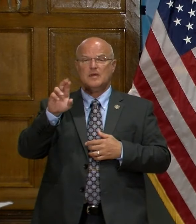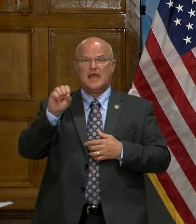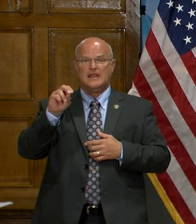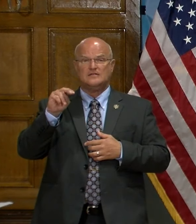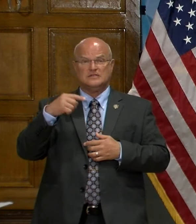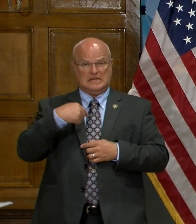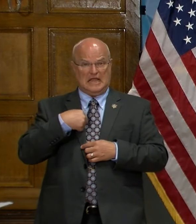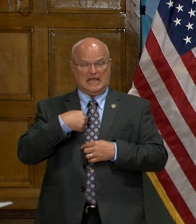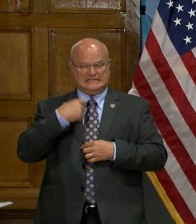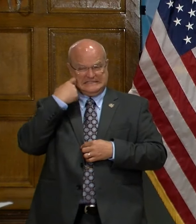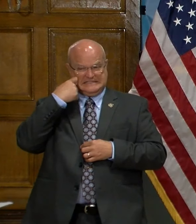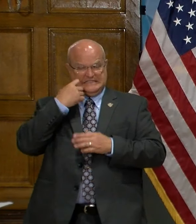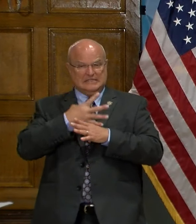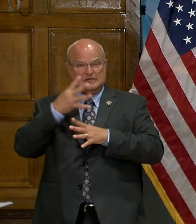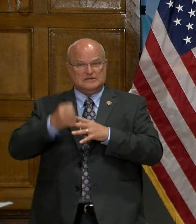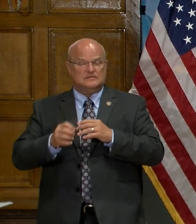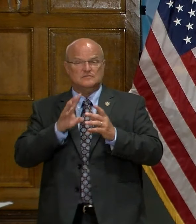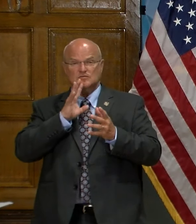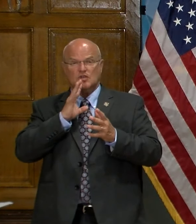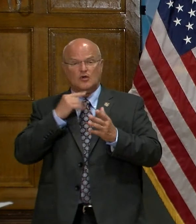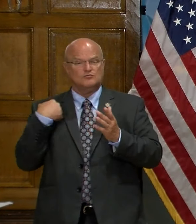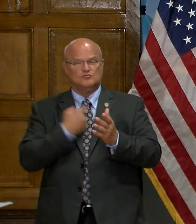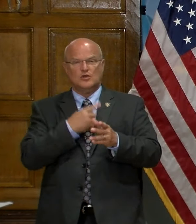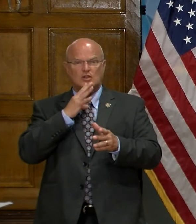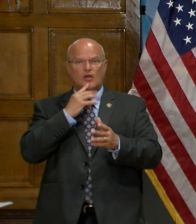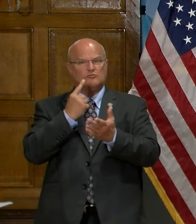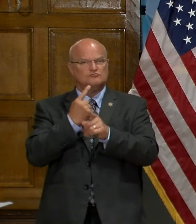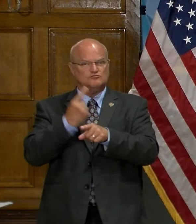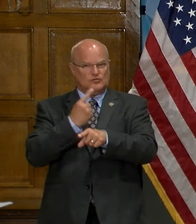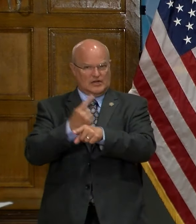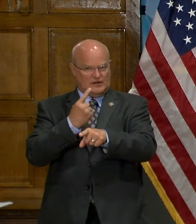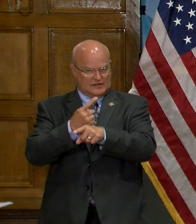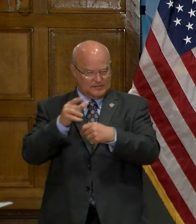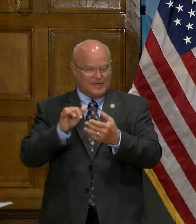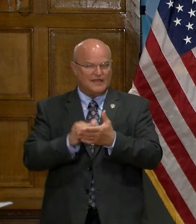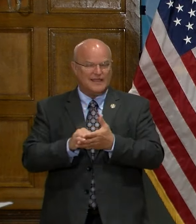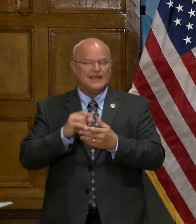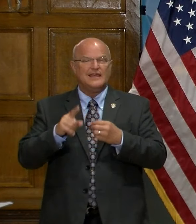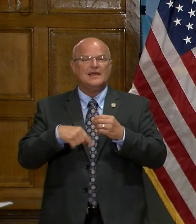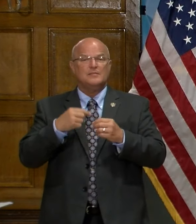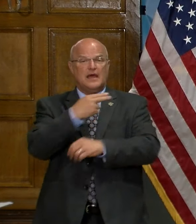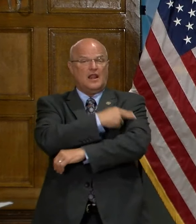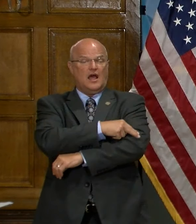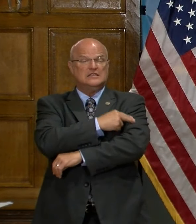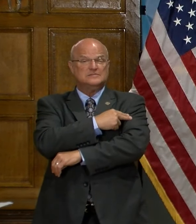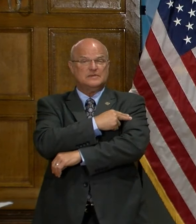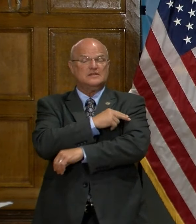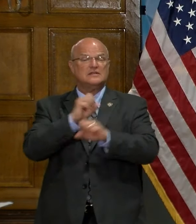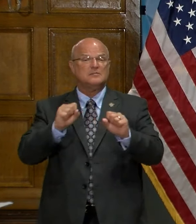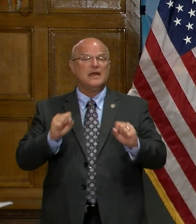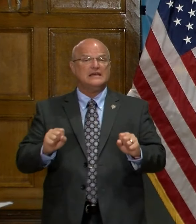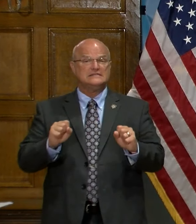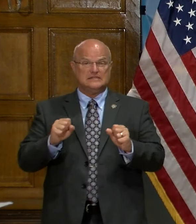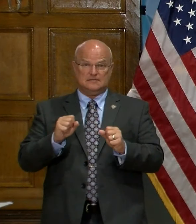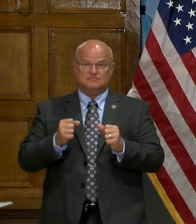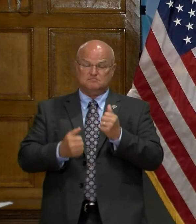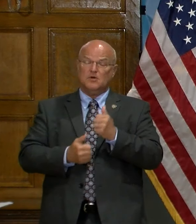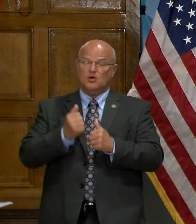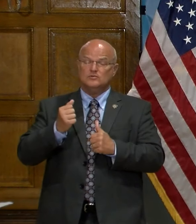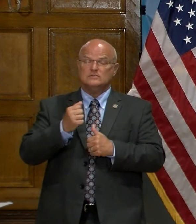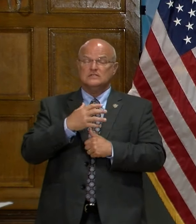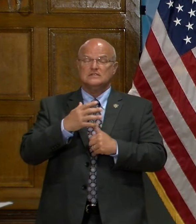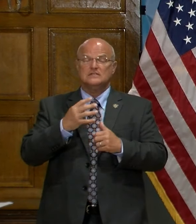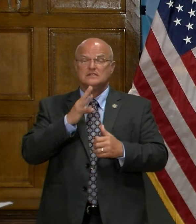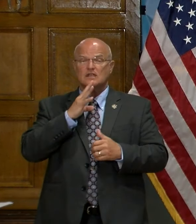talked over the weekend. We talk fairly regularly about this, about hospital capacity primarily,